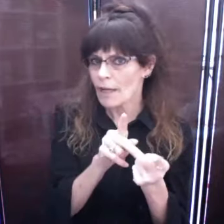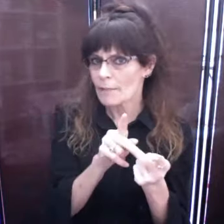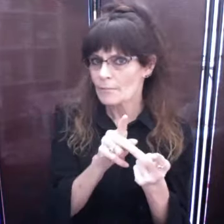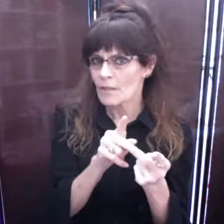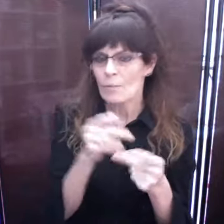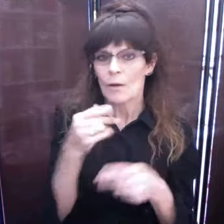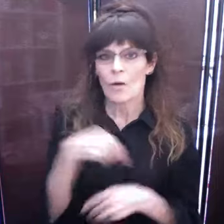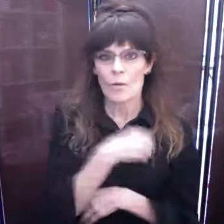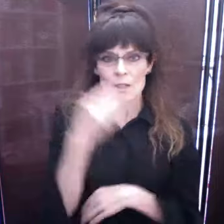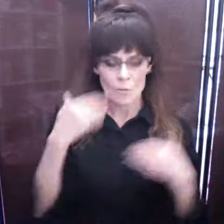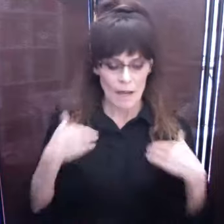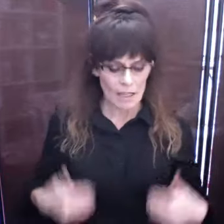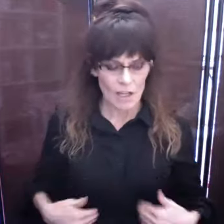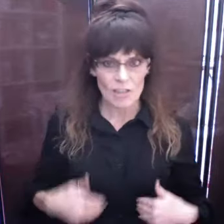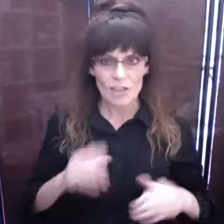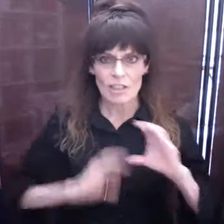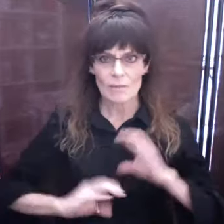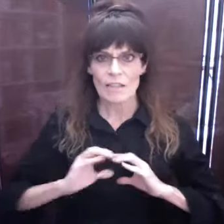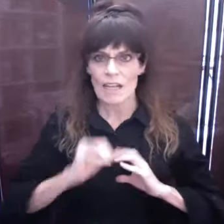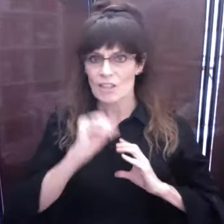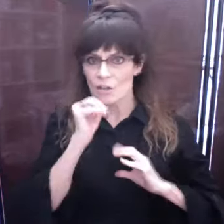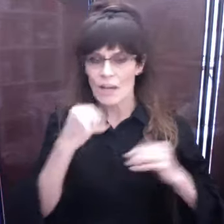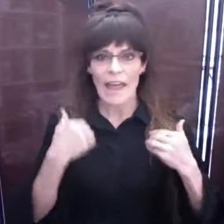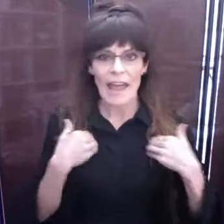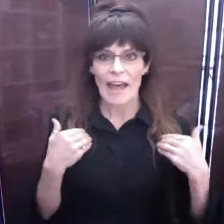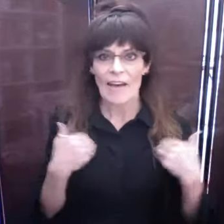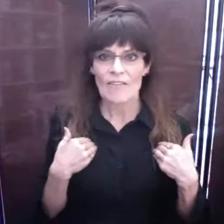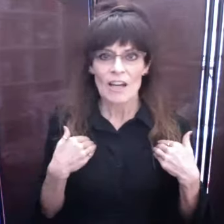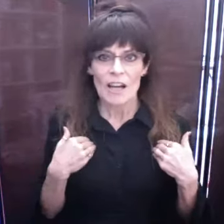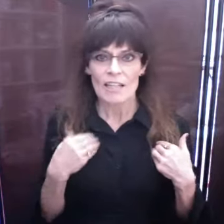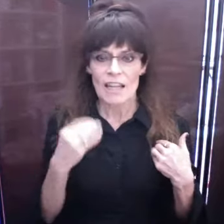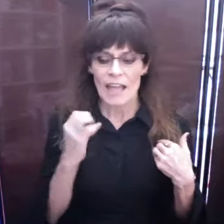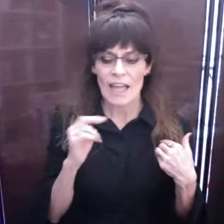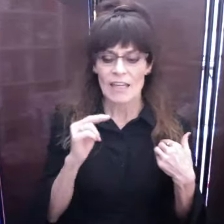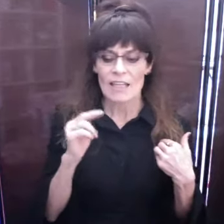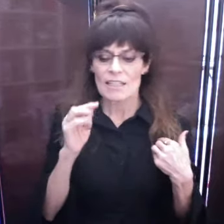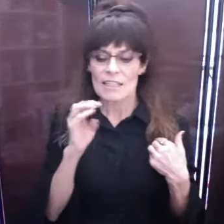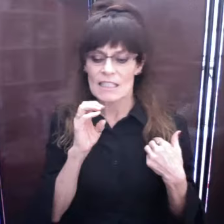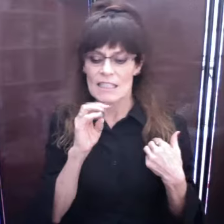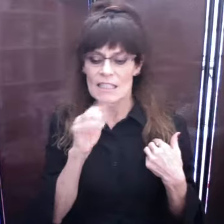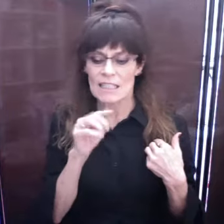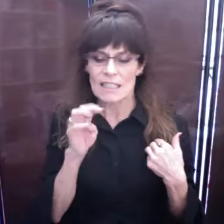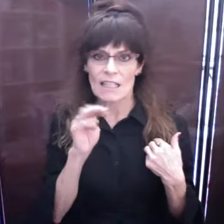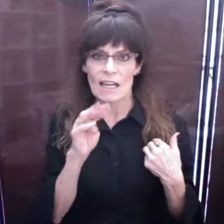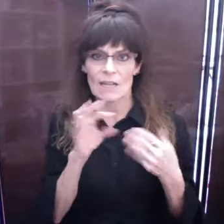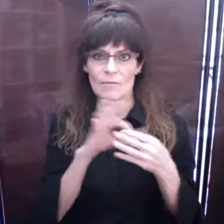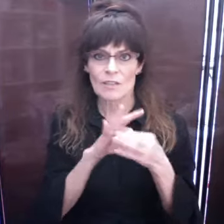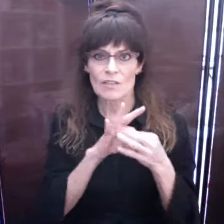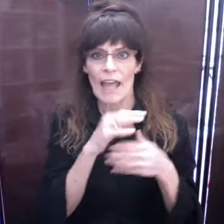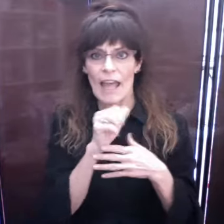and chemically is I don't have an enzyme that will help pass a poison called acetate. Acetate's part of alcohol. And so what happens is I